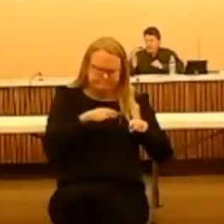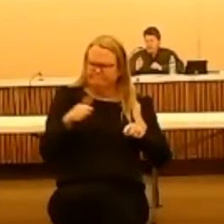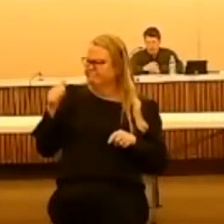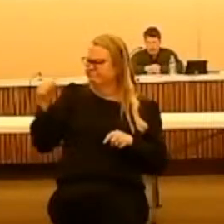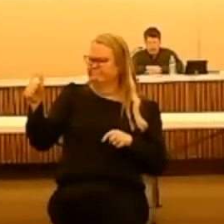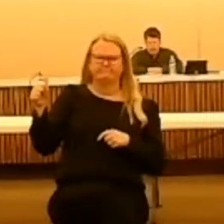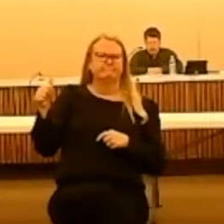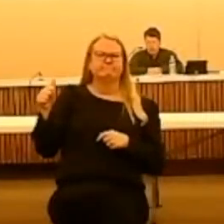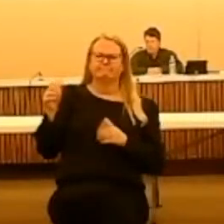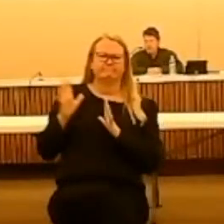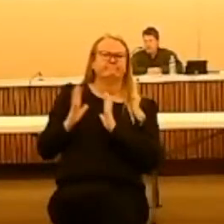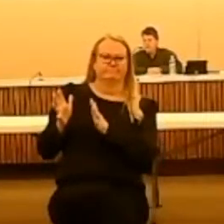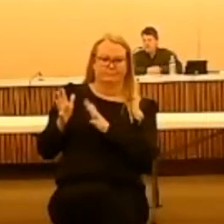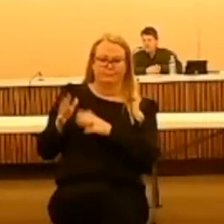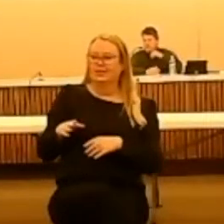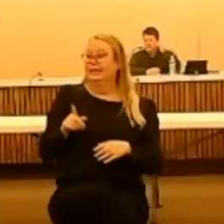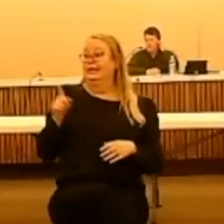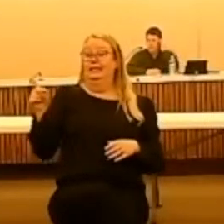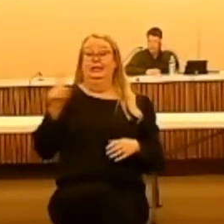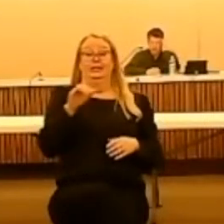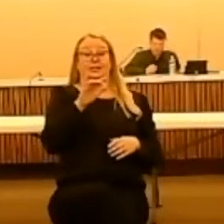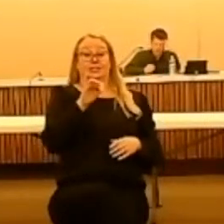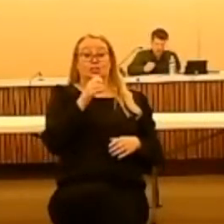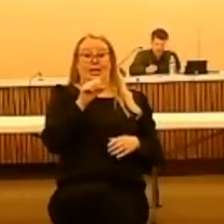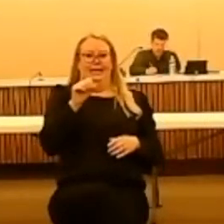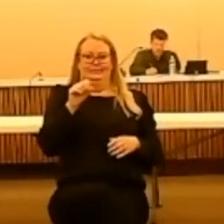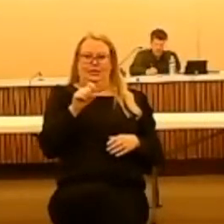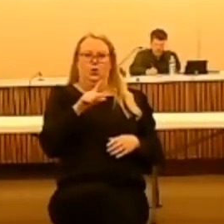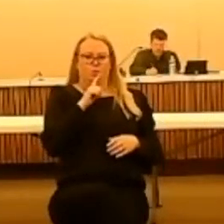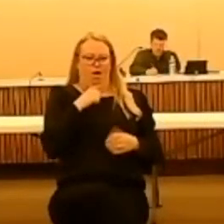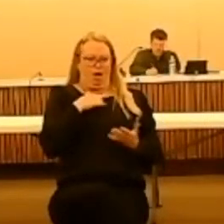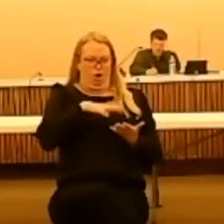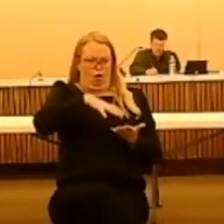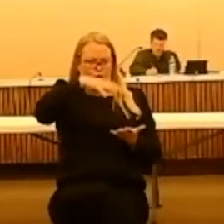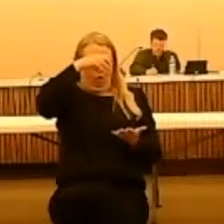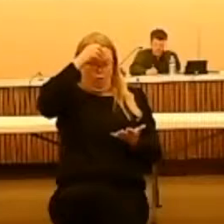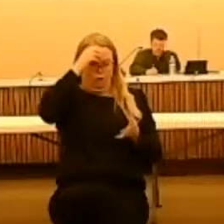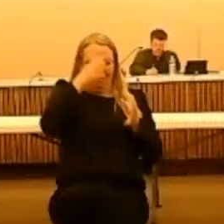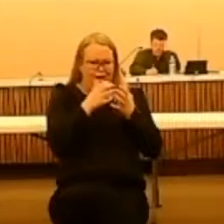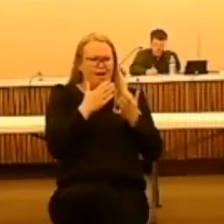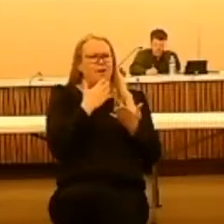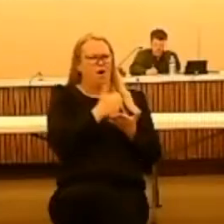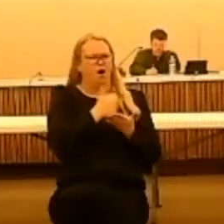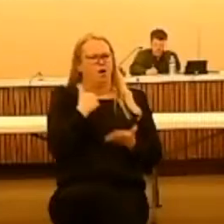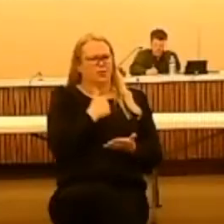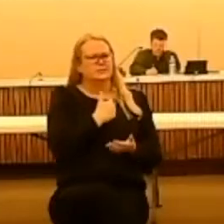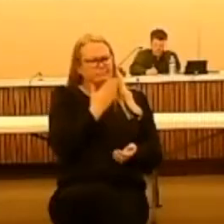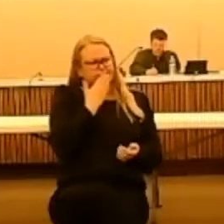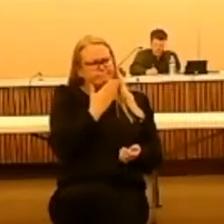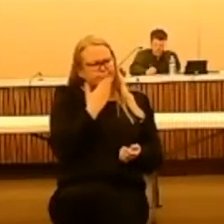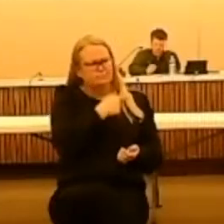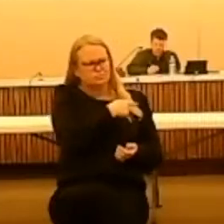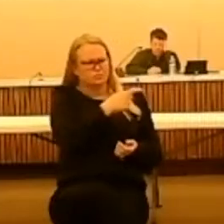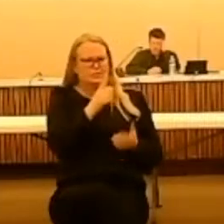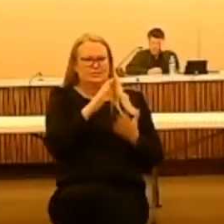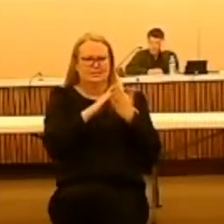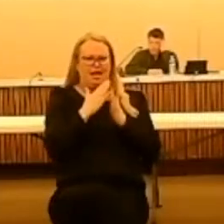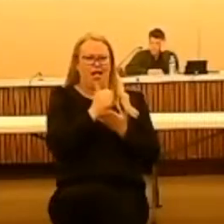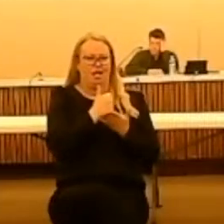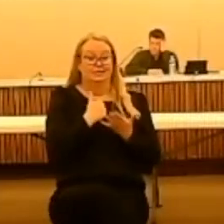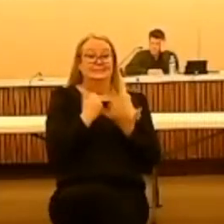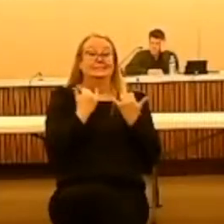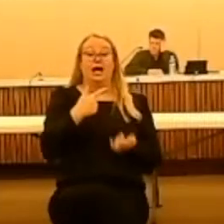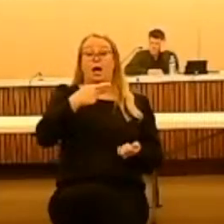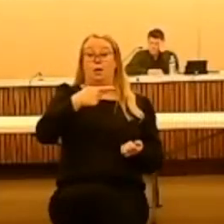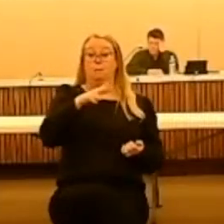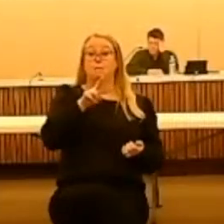No, it's certainly a very interesting learning process, and appreciate everybody's help on that. Now we've kind of gone through the PUD.